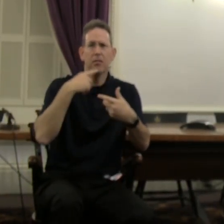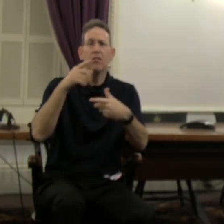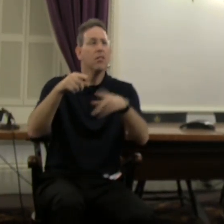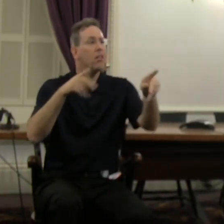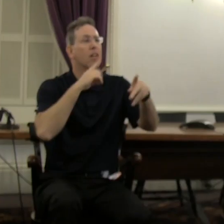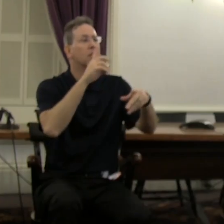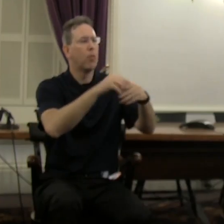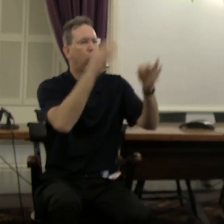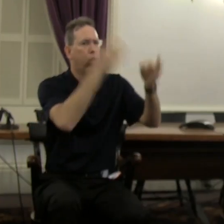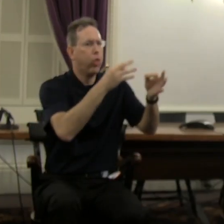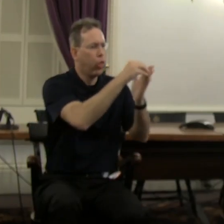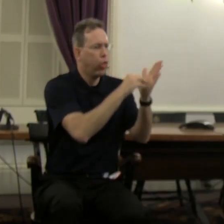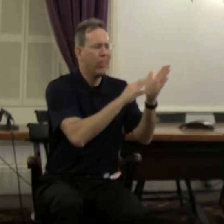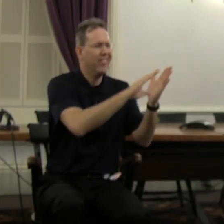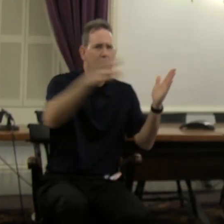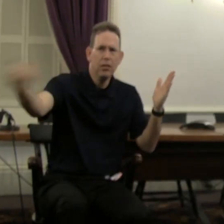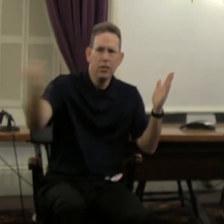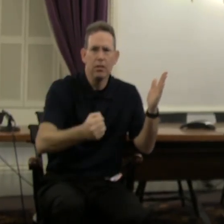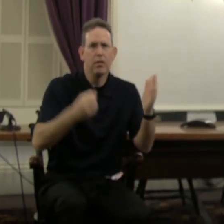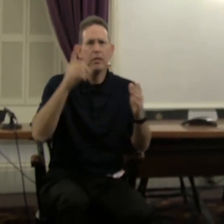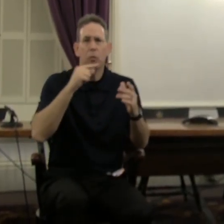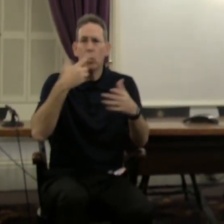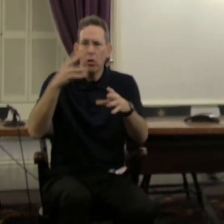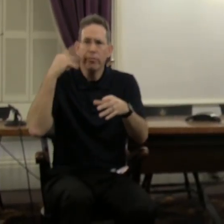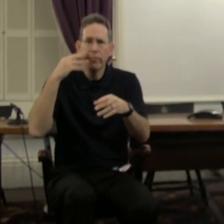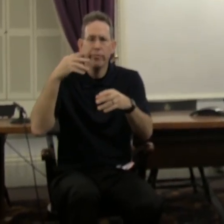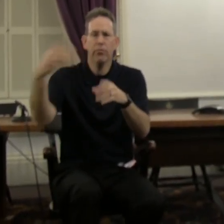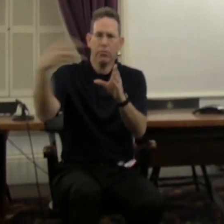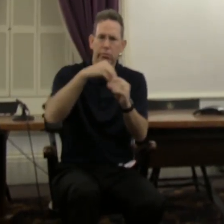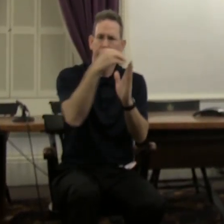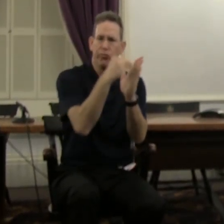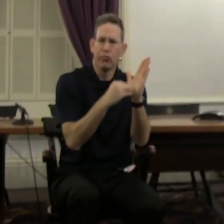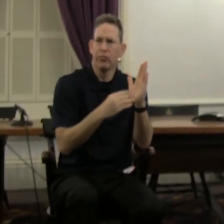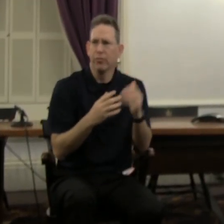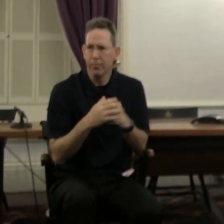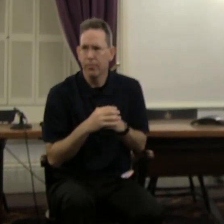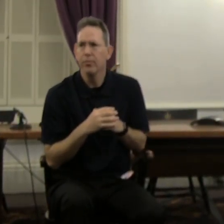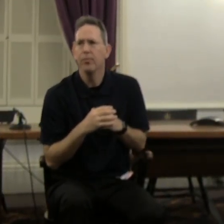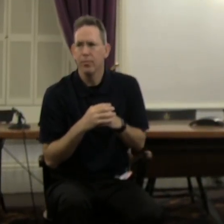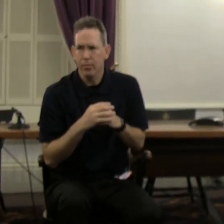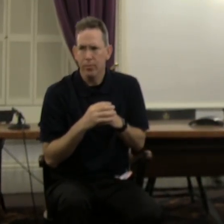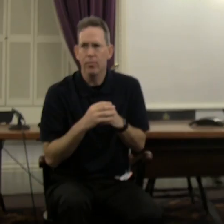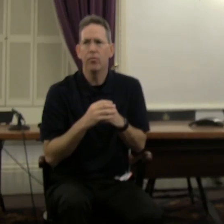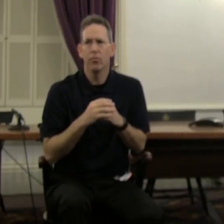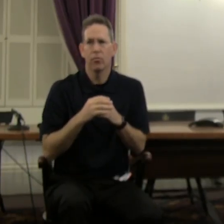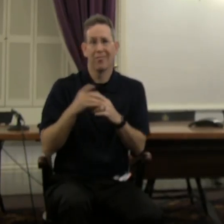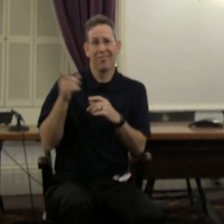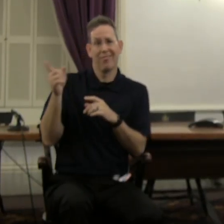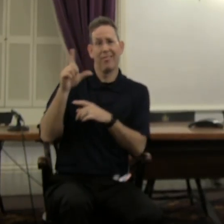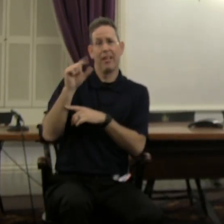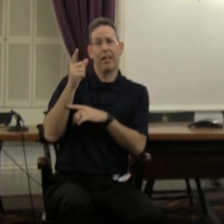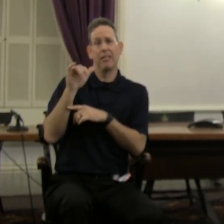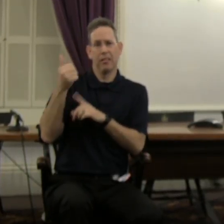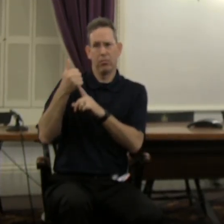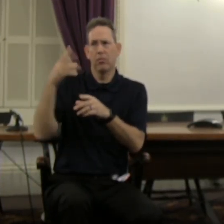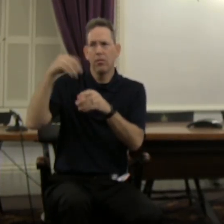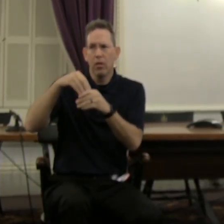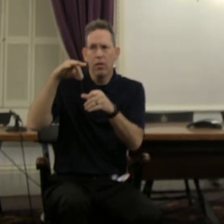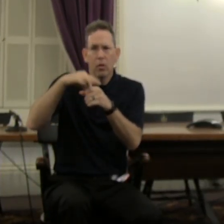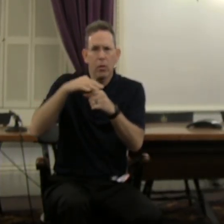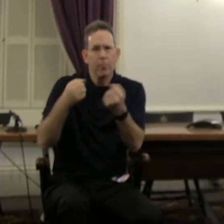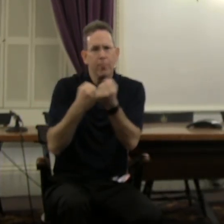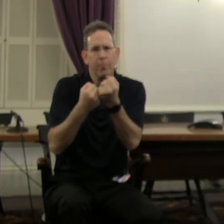to cover epilepsy, multiple sclerosis, things like that, other disabilities that impacted people. And he's made a commitment over the